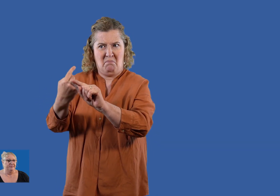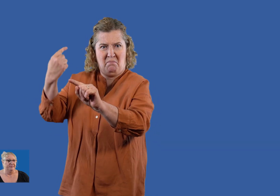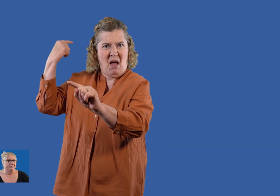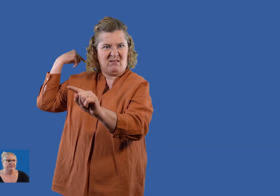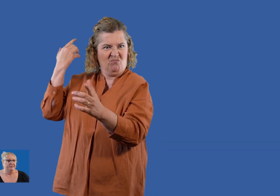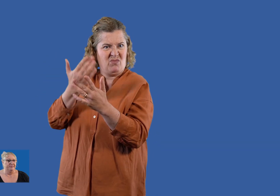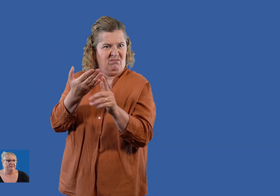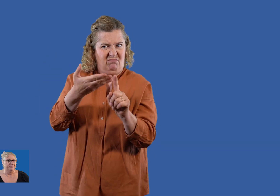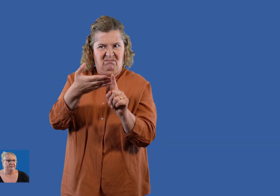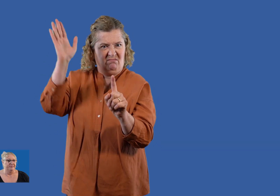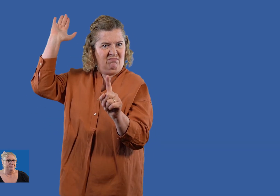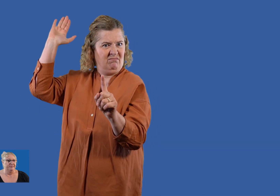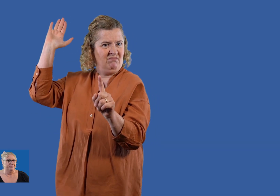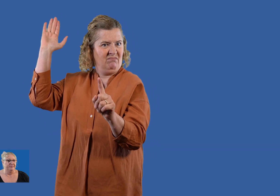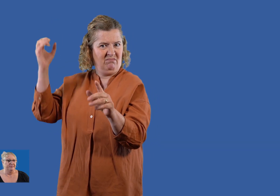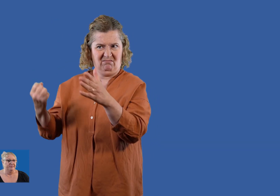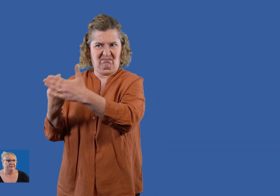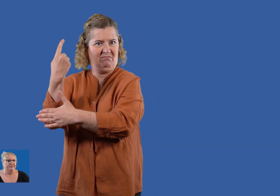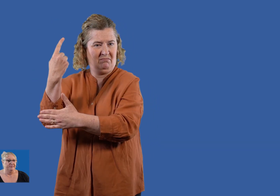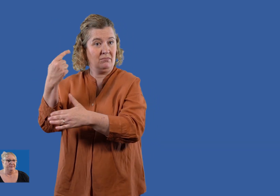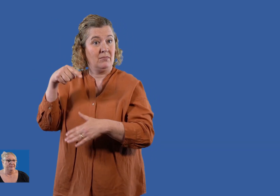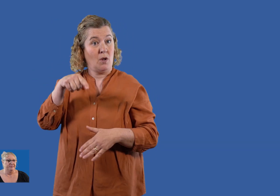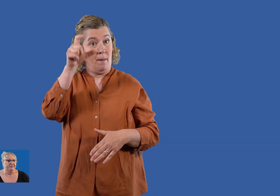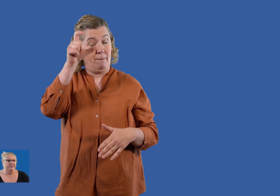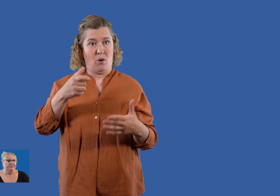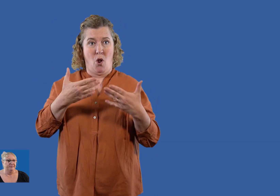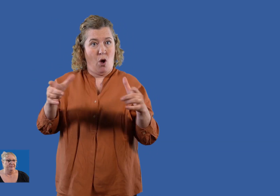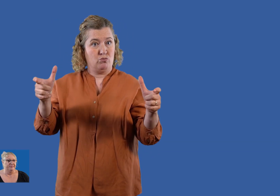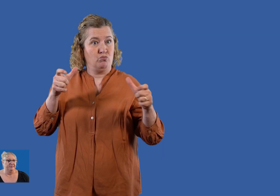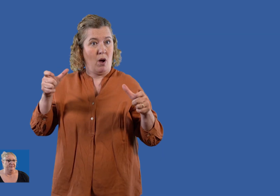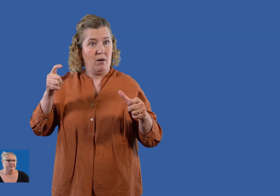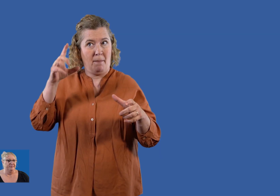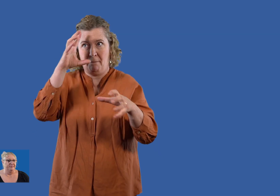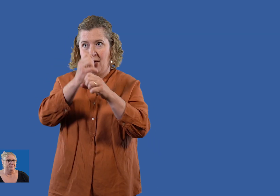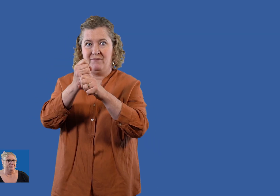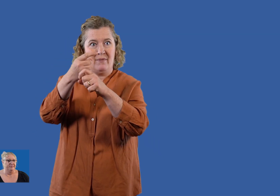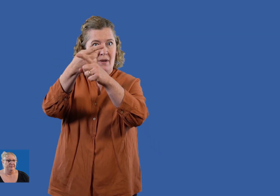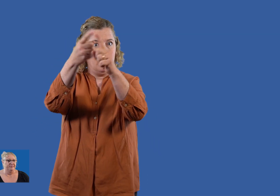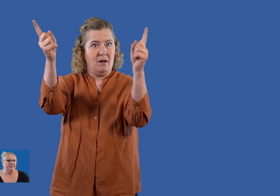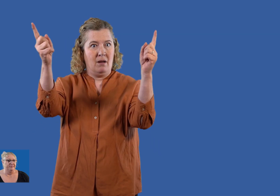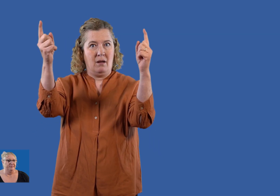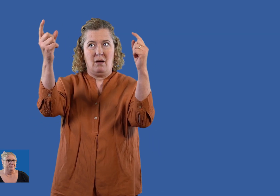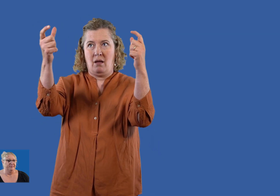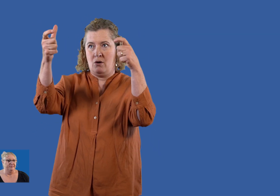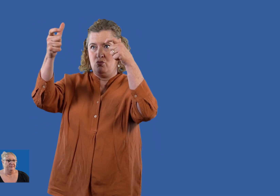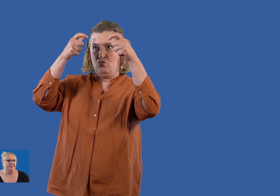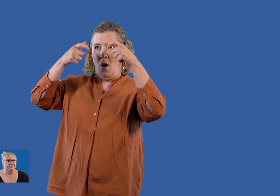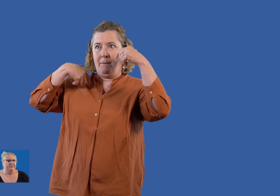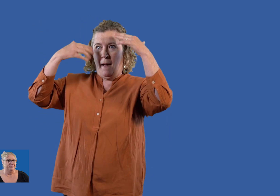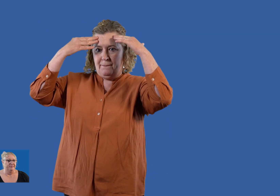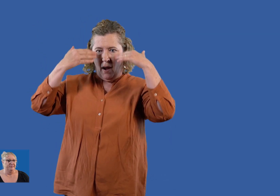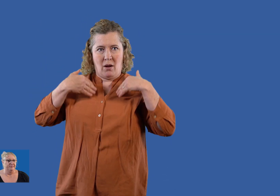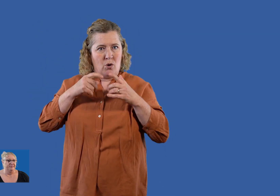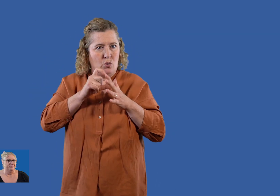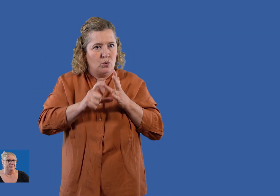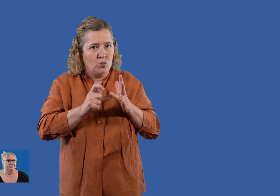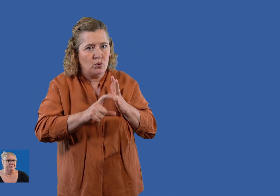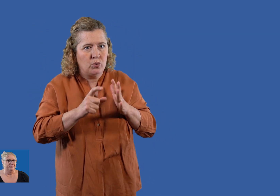not derived from any ordinary life event. So if the person experiences loss of control, believing that some outside force is controlling